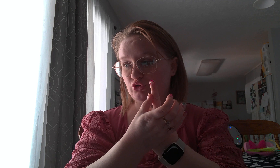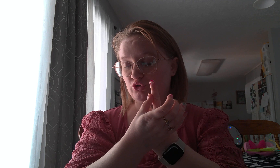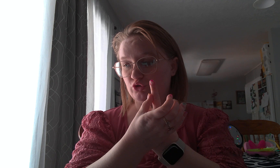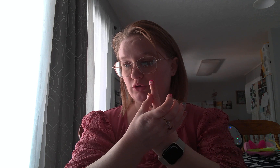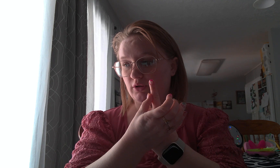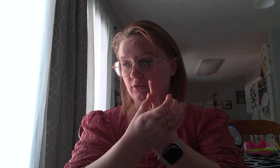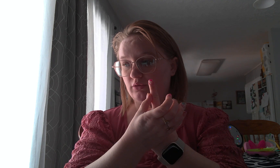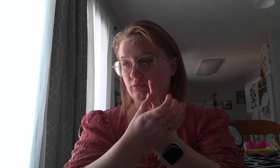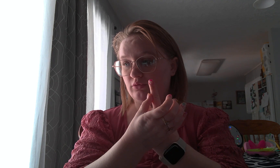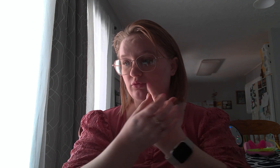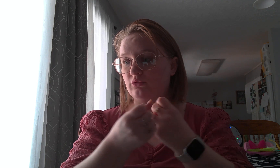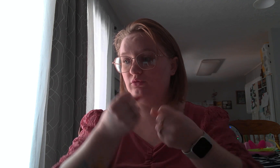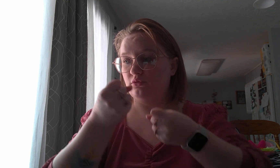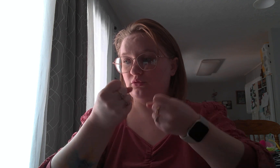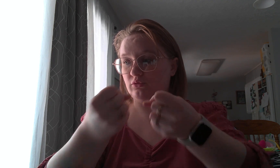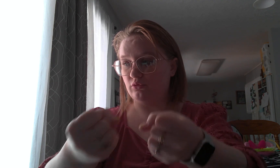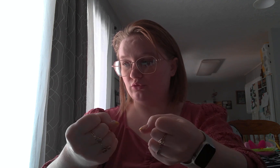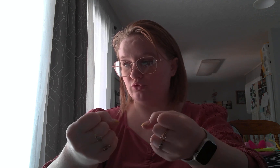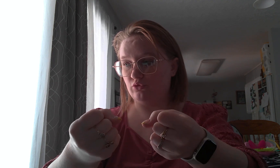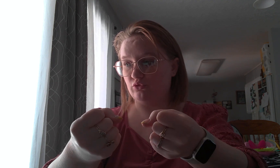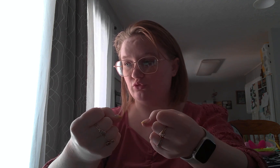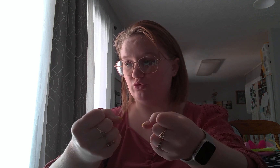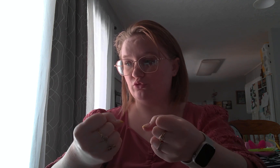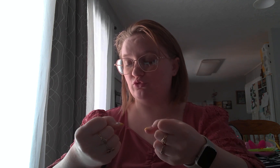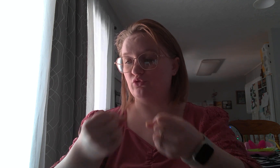titled How Culture